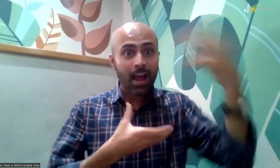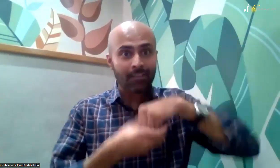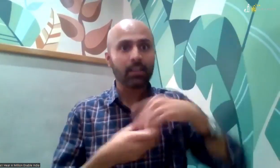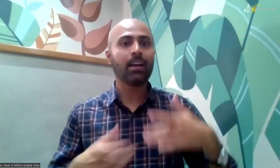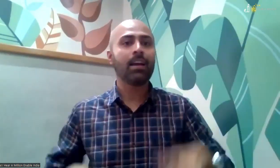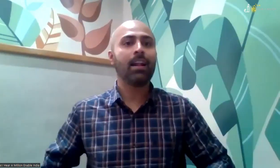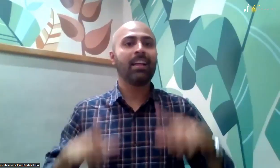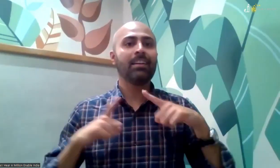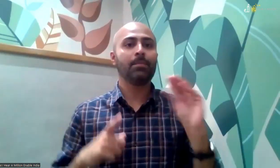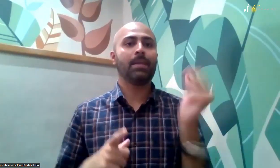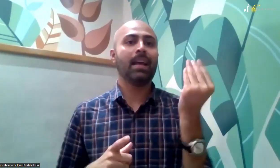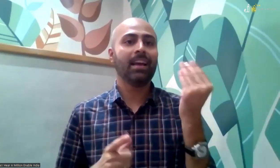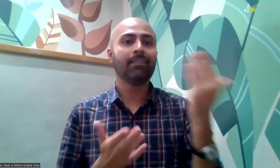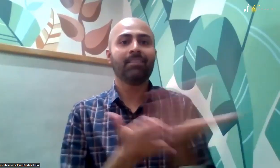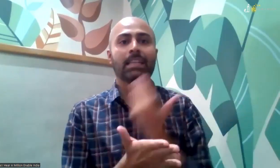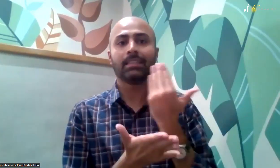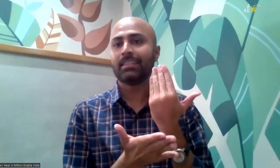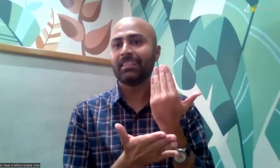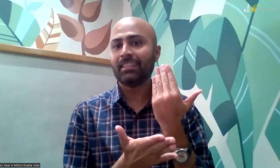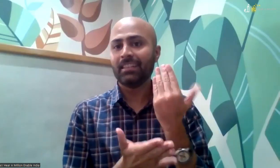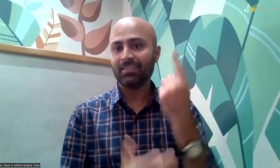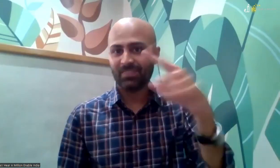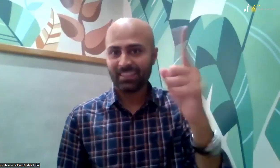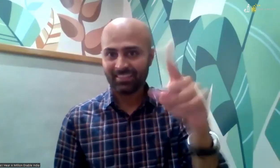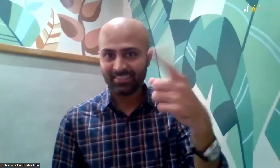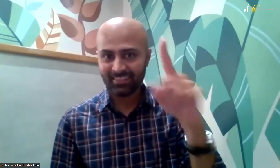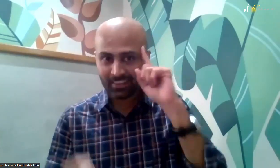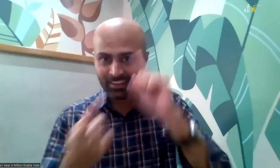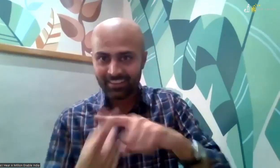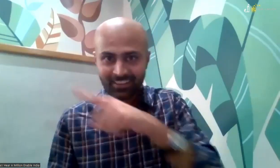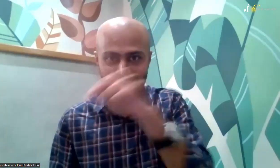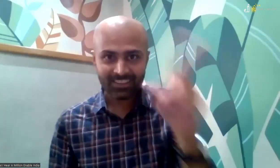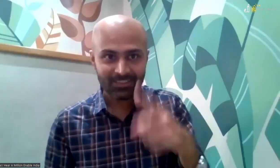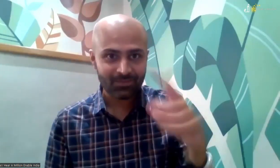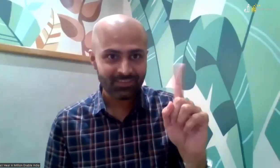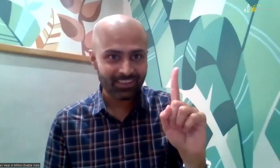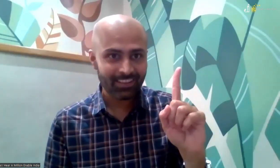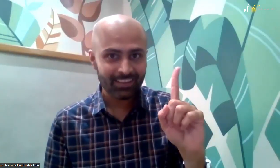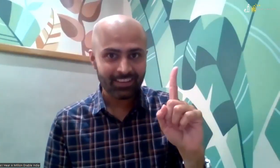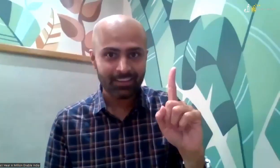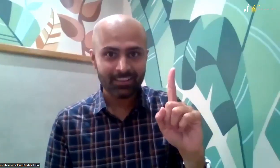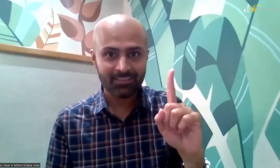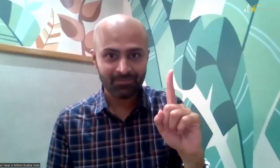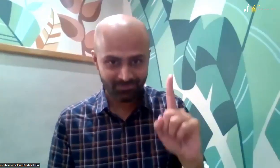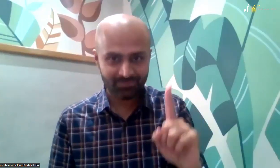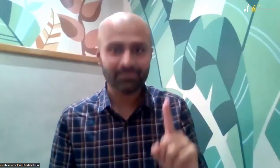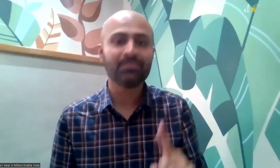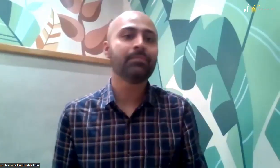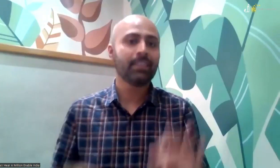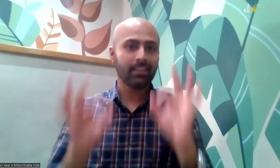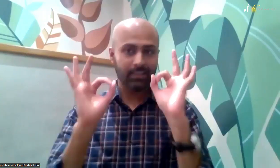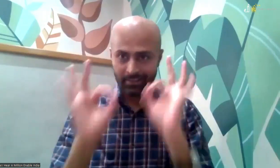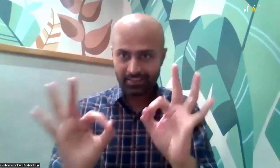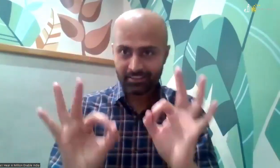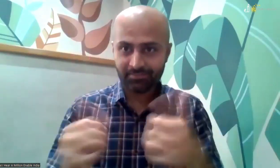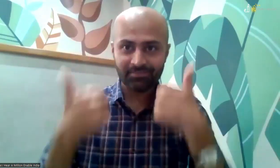have the driving license and insurance on your own name, right? So that it can save your life. I hope everyone agree with